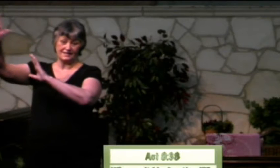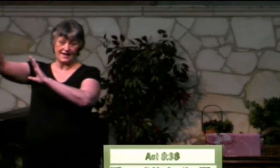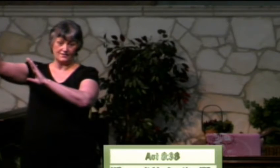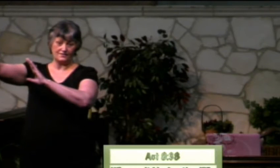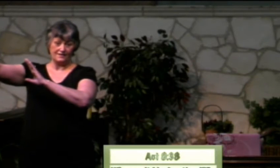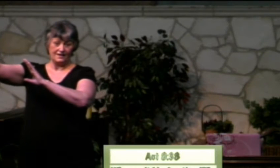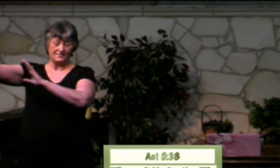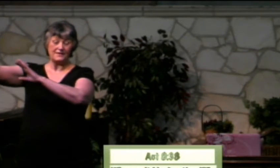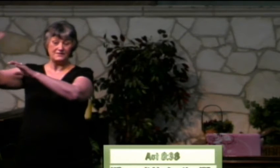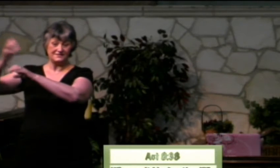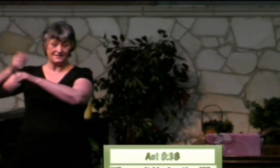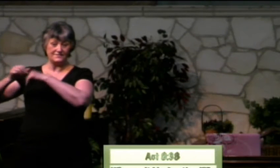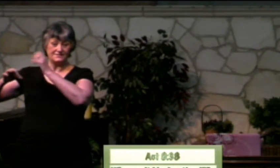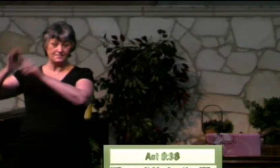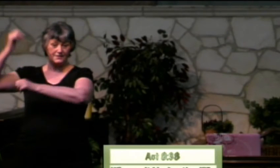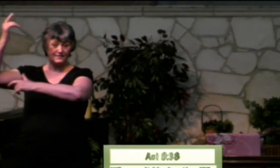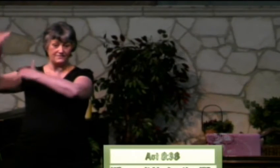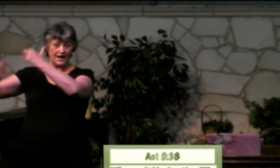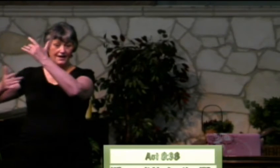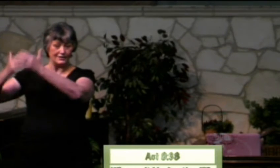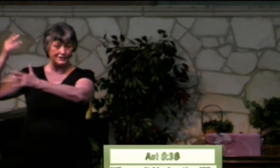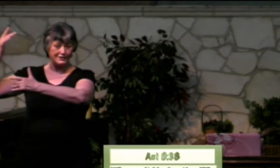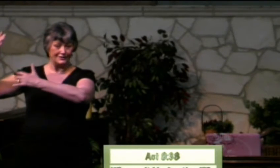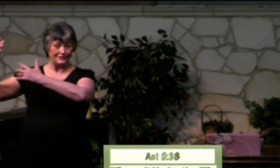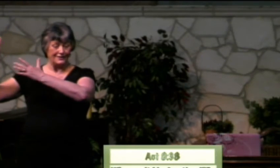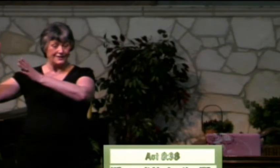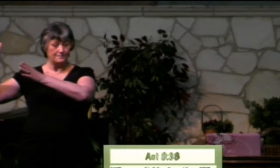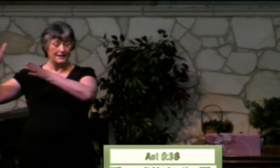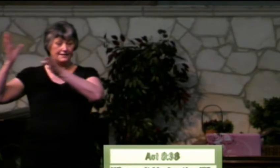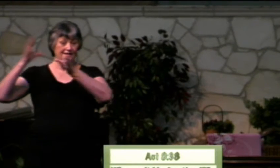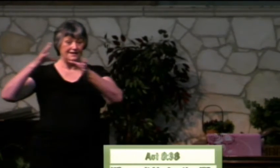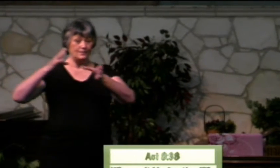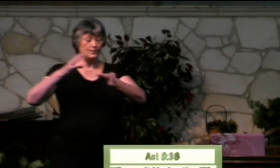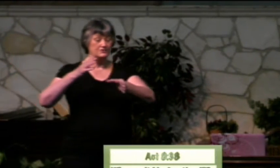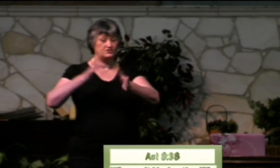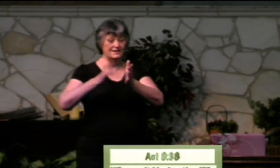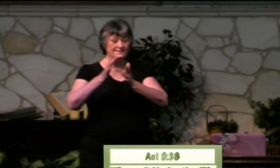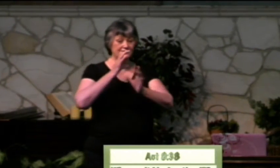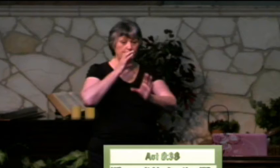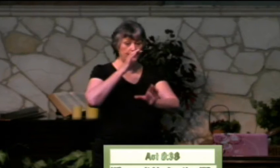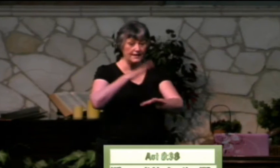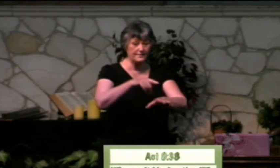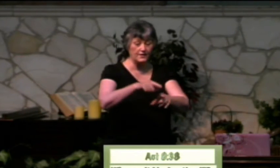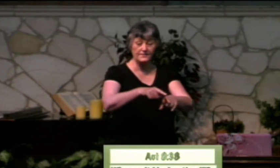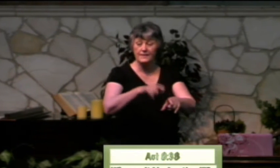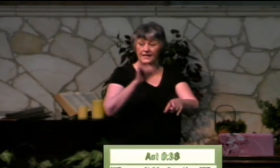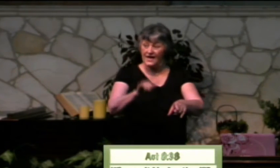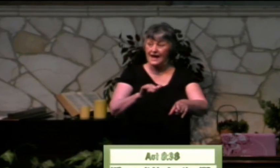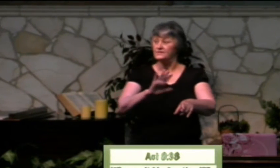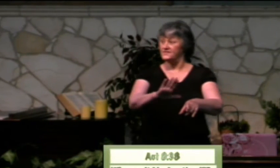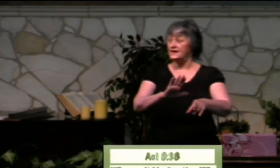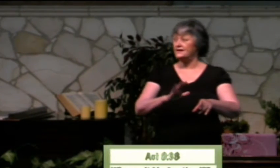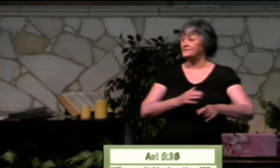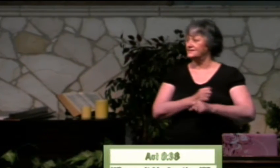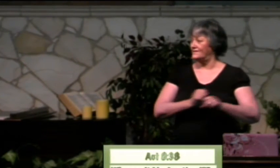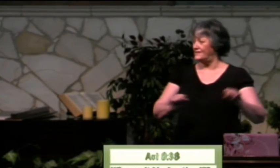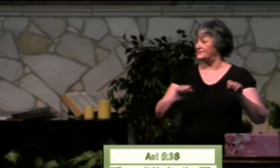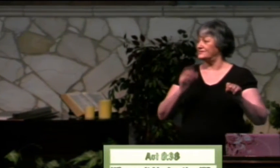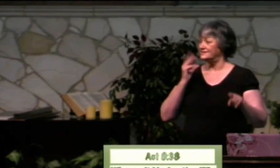Later, they received the Spirit of fire. But when Jesus breathed on them, that was their salvation